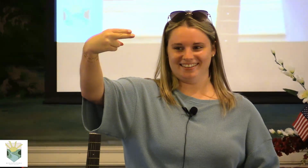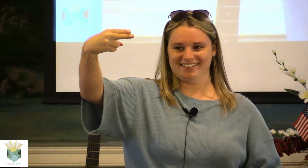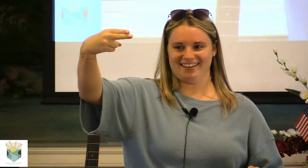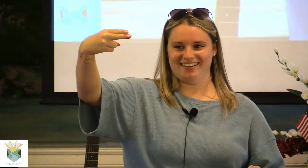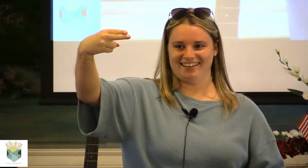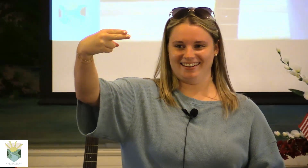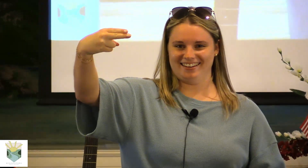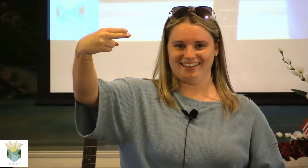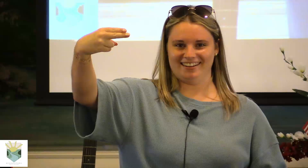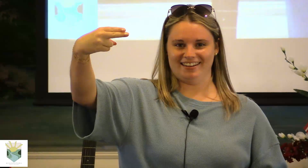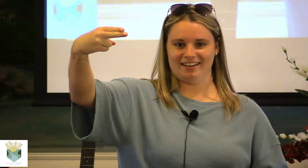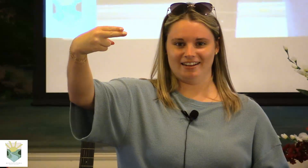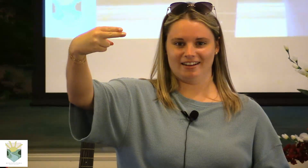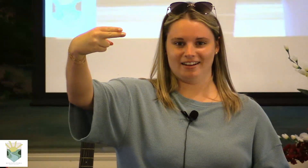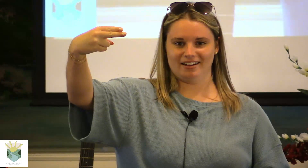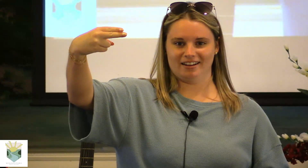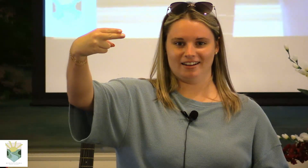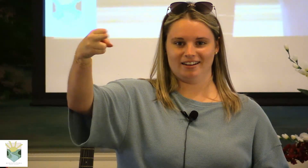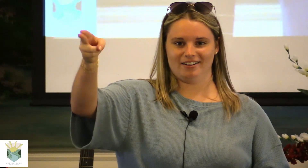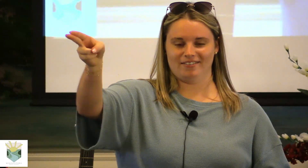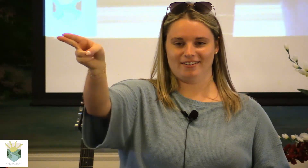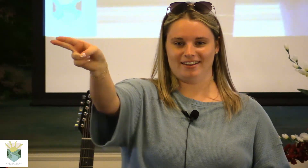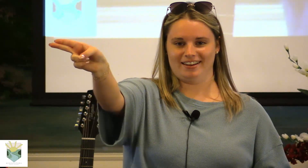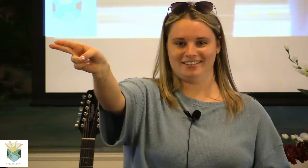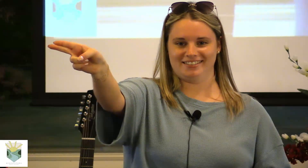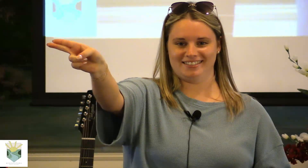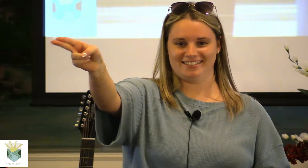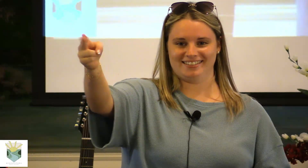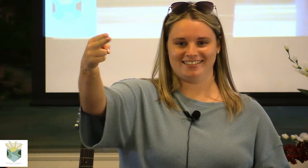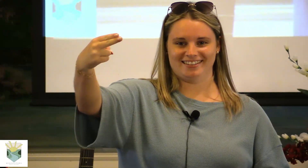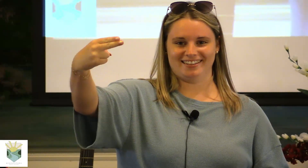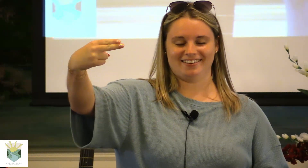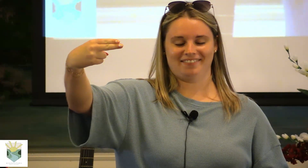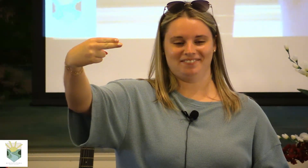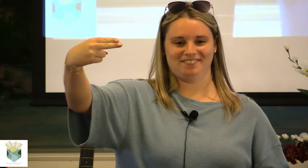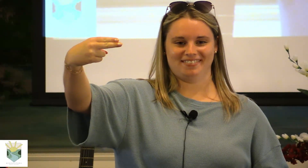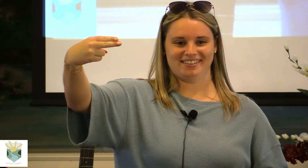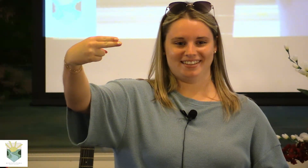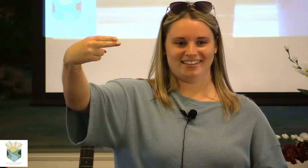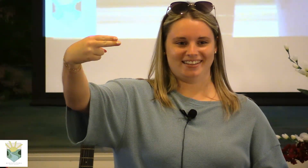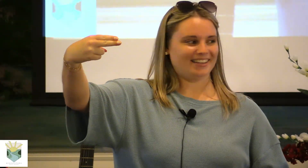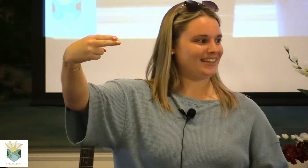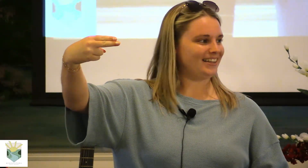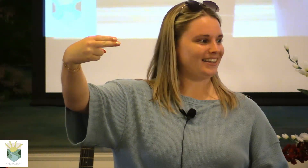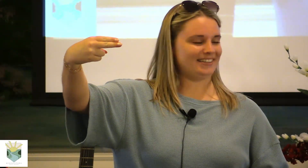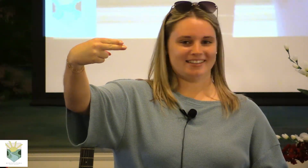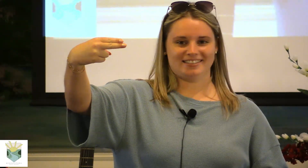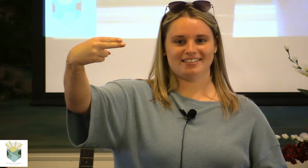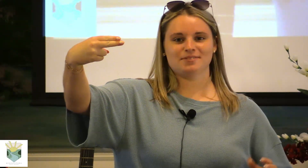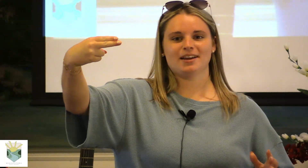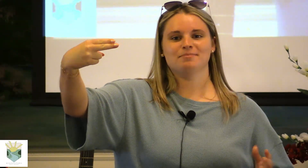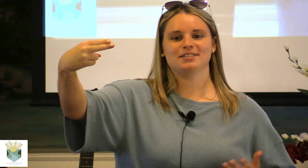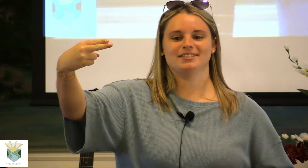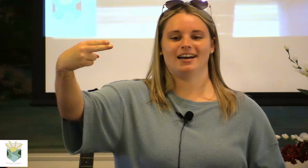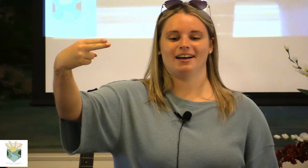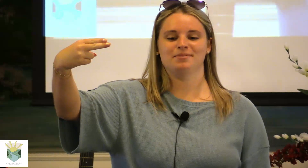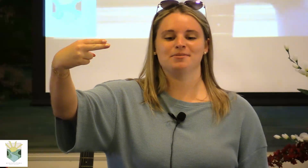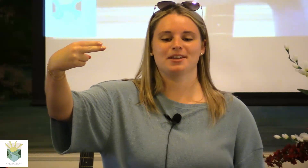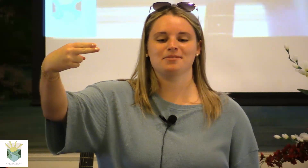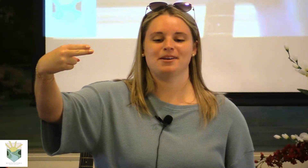Okay. Huh? Oh, H. Okay. But this is the way you hold it, Mom. Yes, this is the way. I'm doing it the way that you